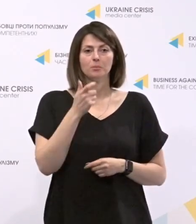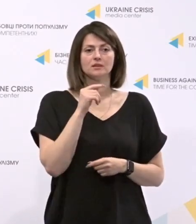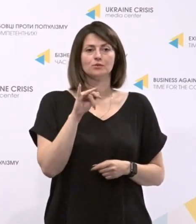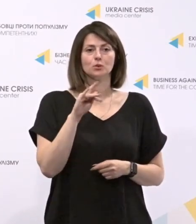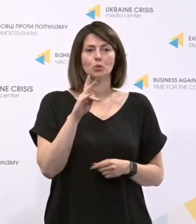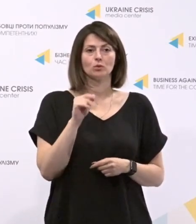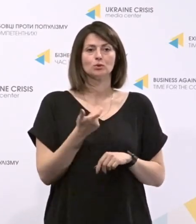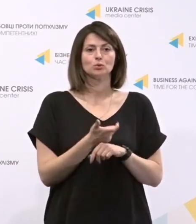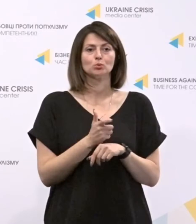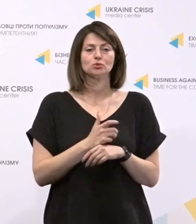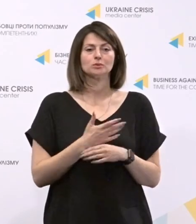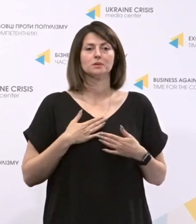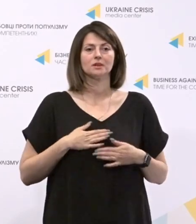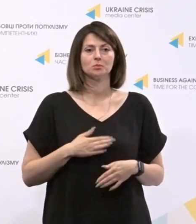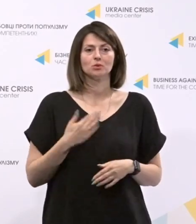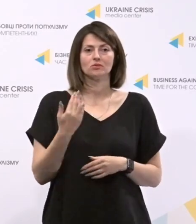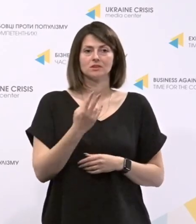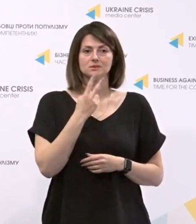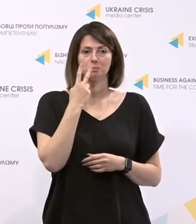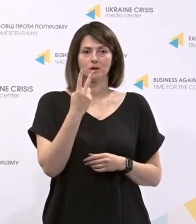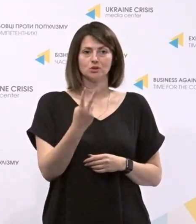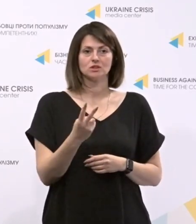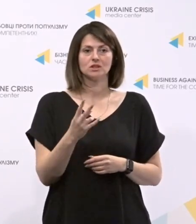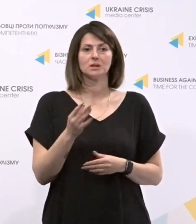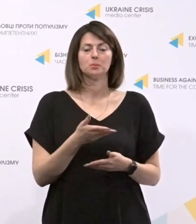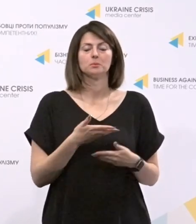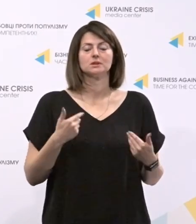Good morning.